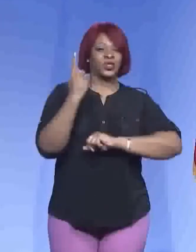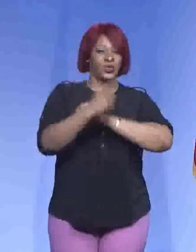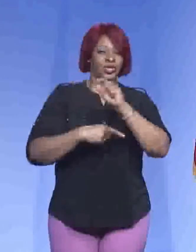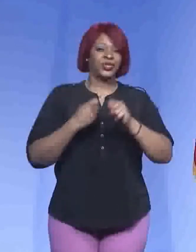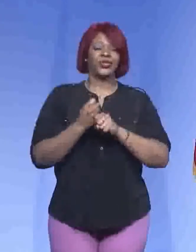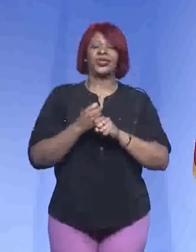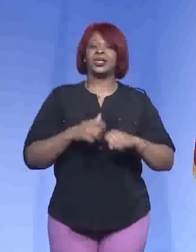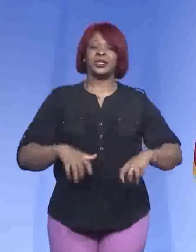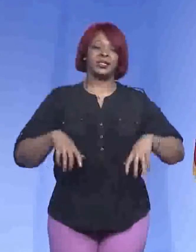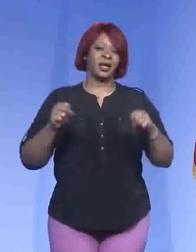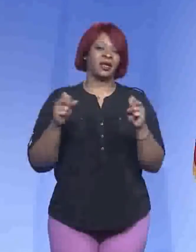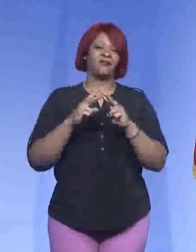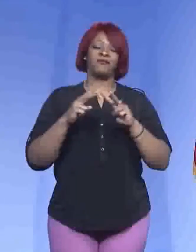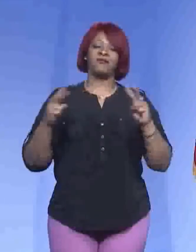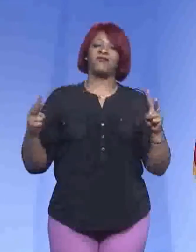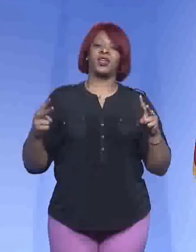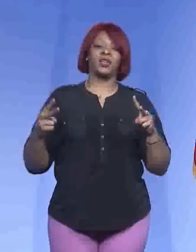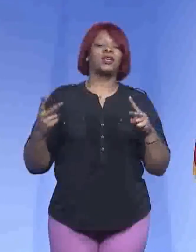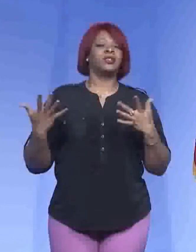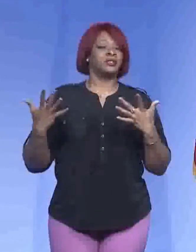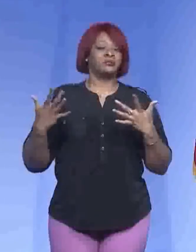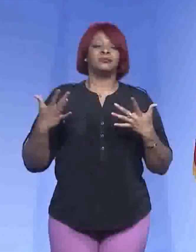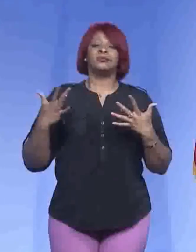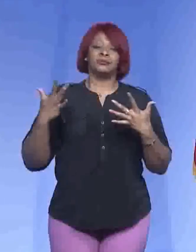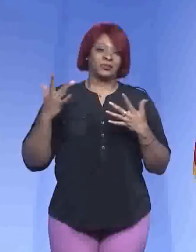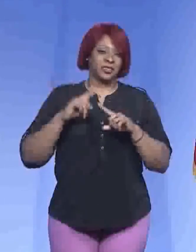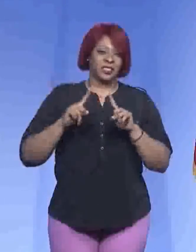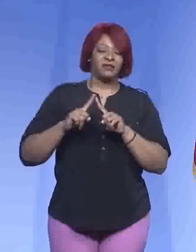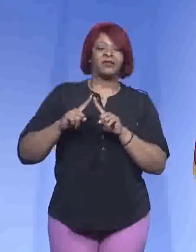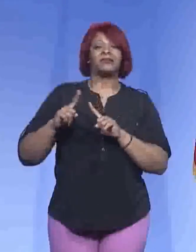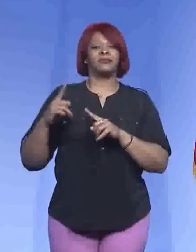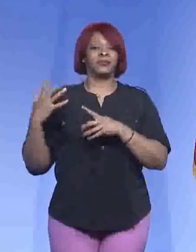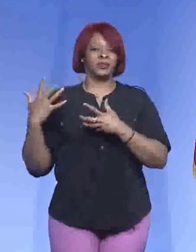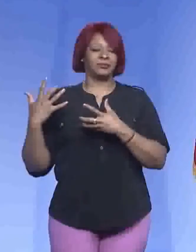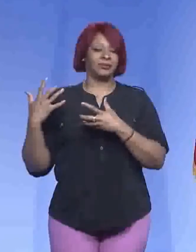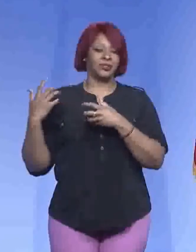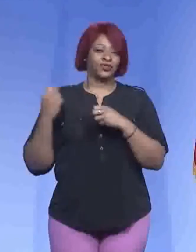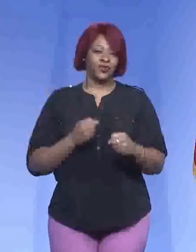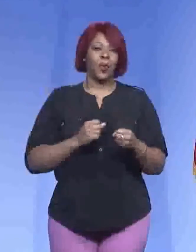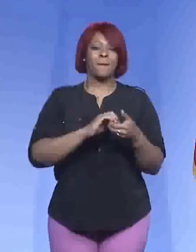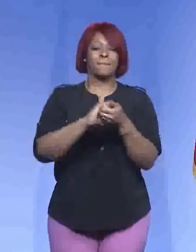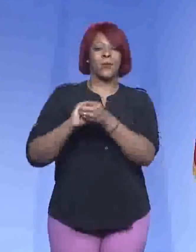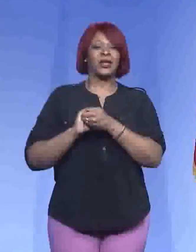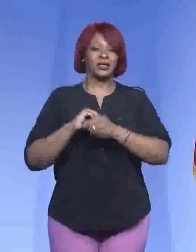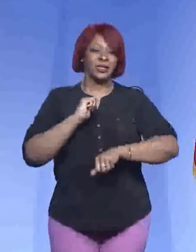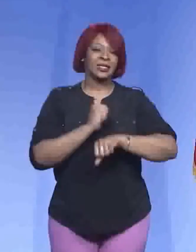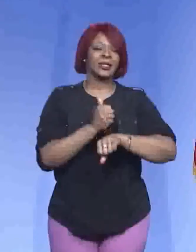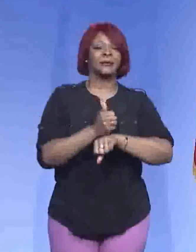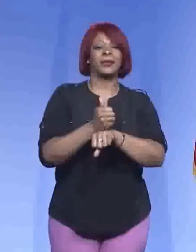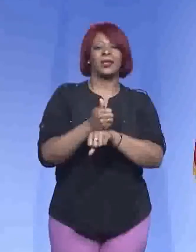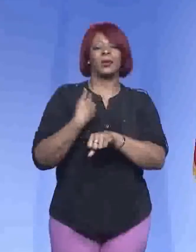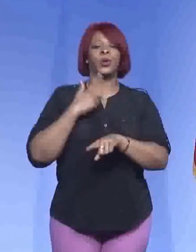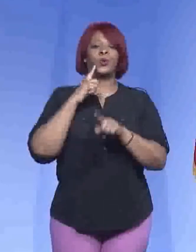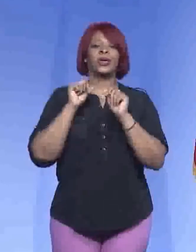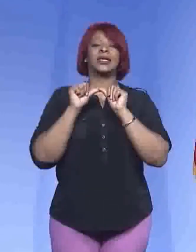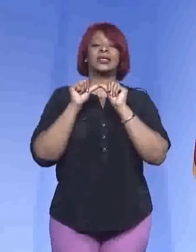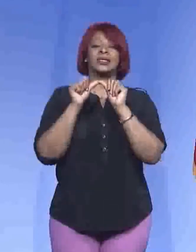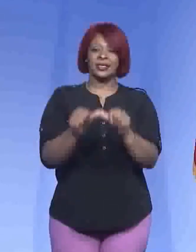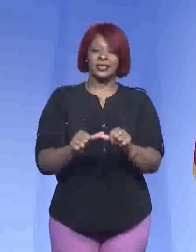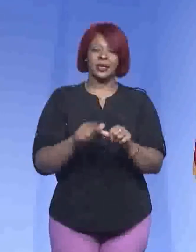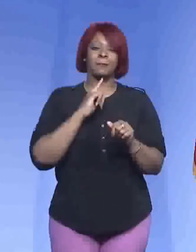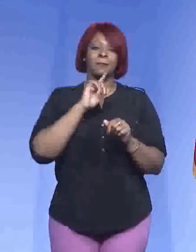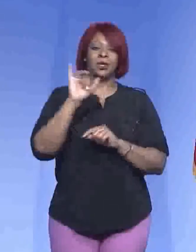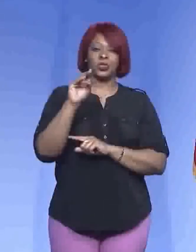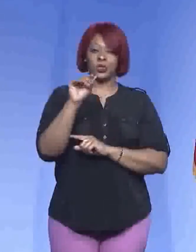have taken a very arduous journey, but we've also formed very strong partnerships, and we will continue to be a